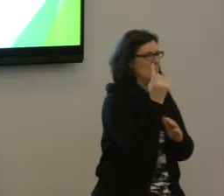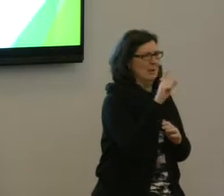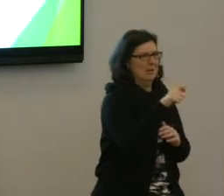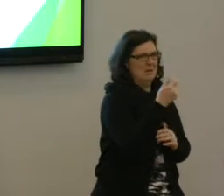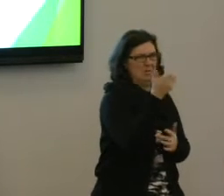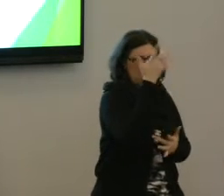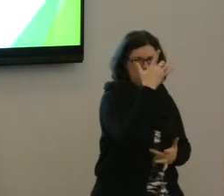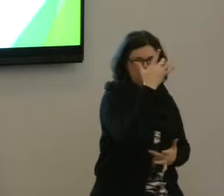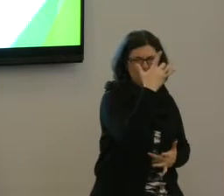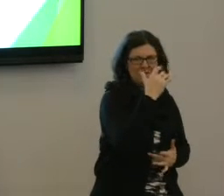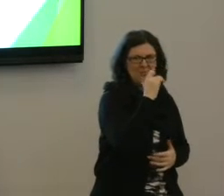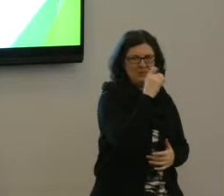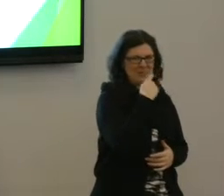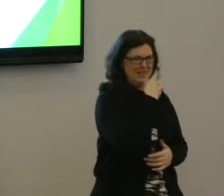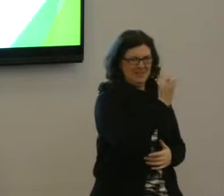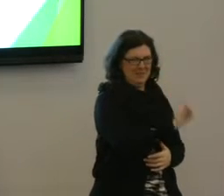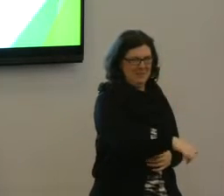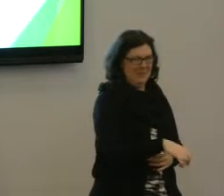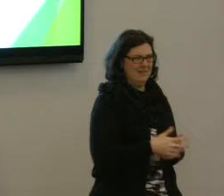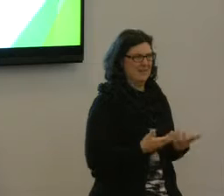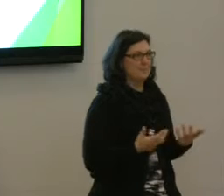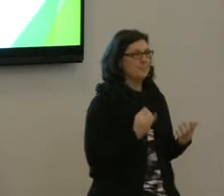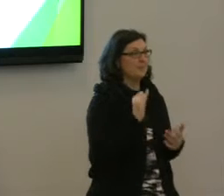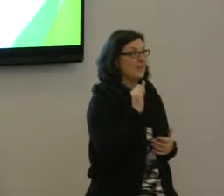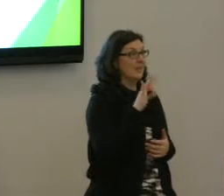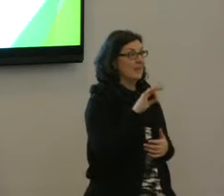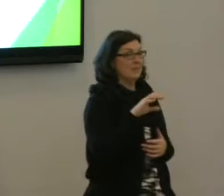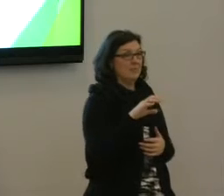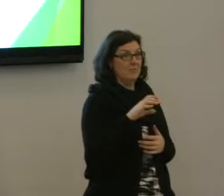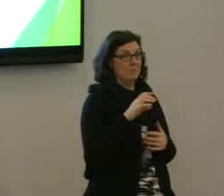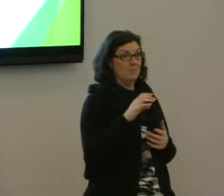else. In many ways, we wouldn't say that. And if we did,